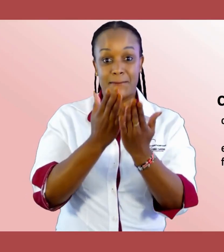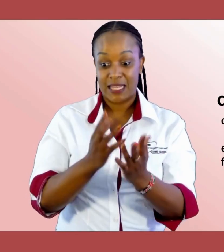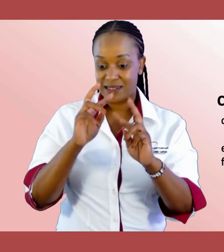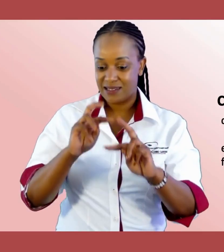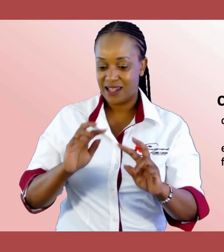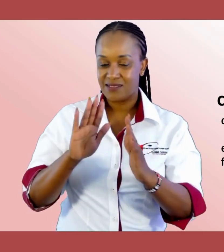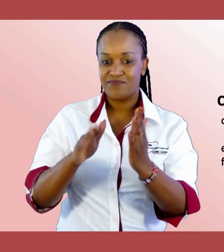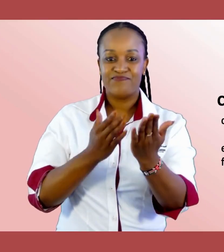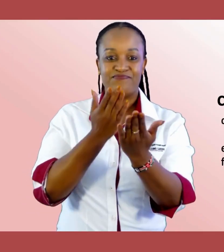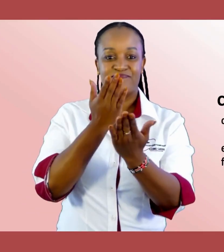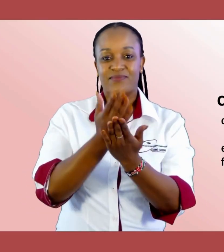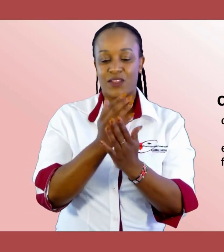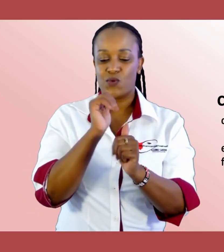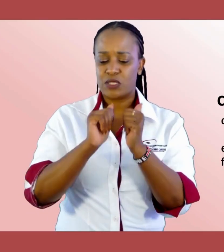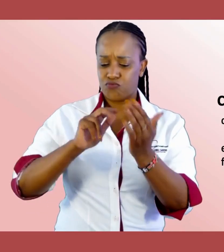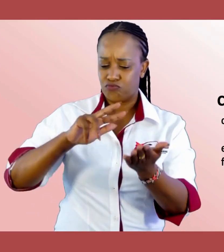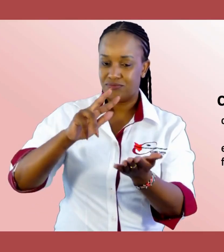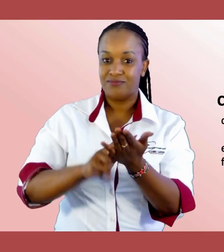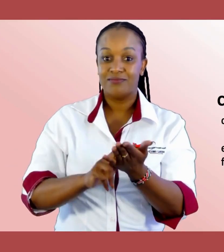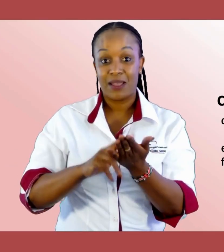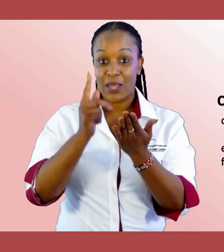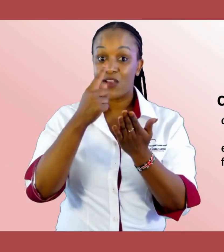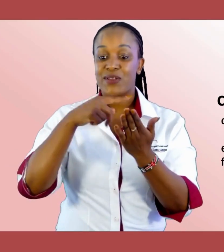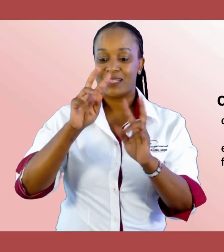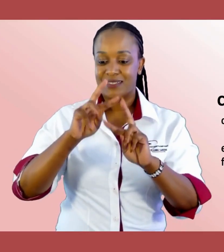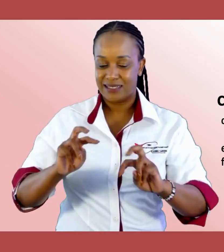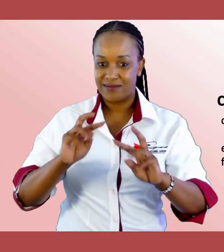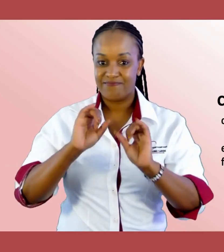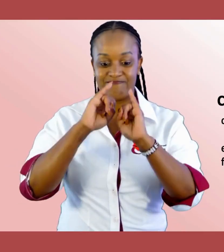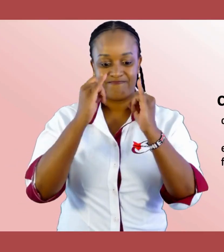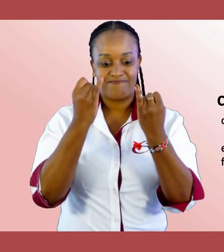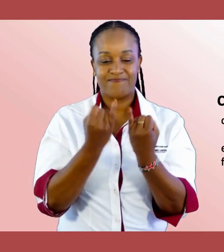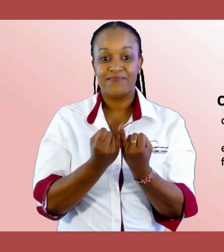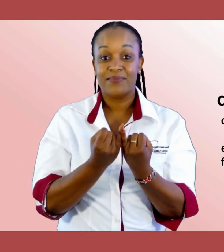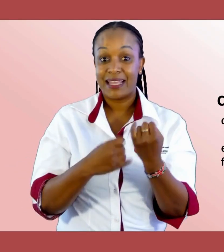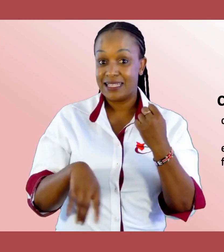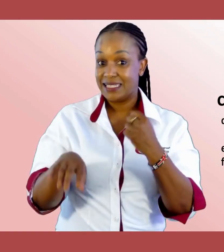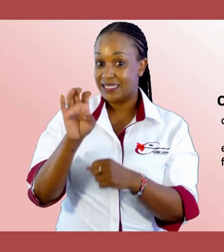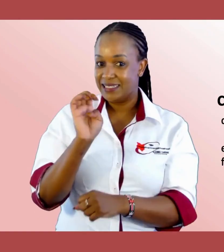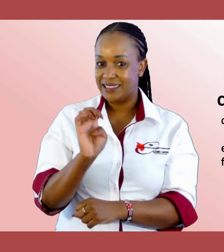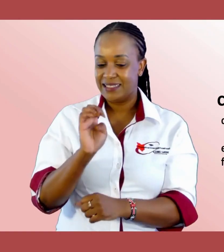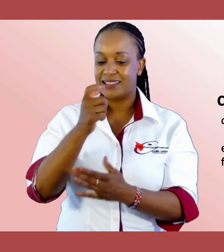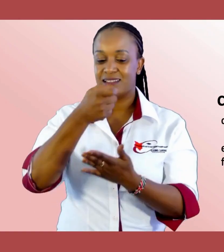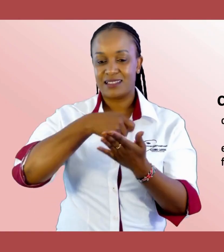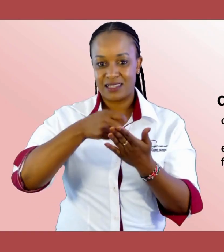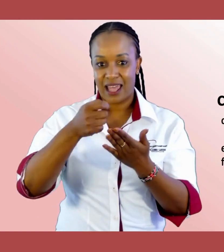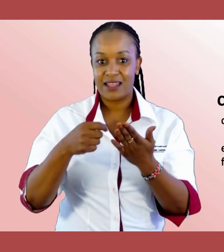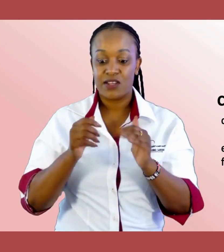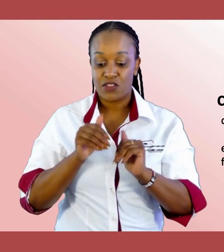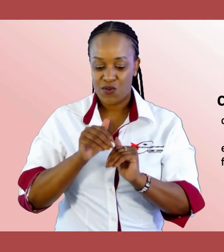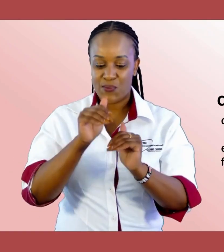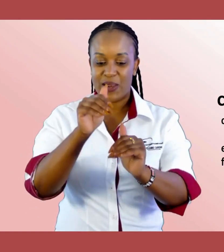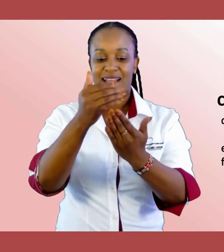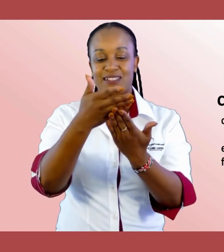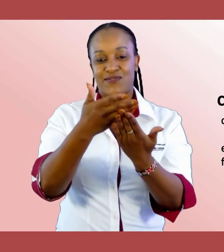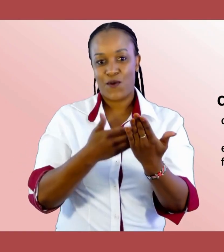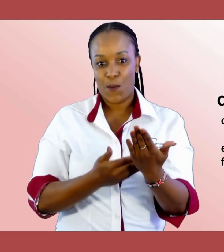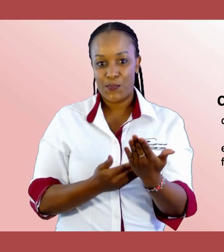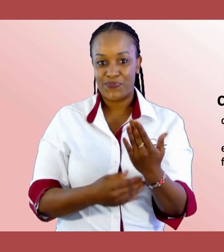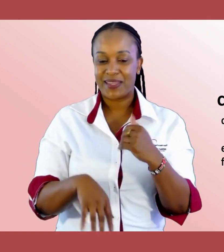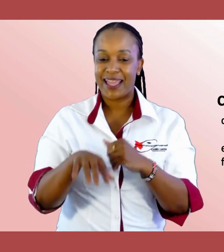research proposal approved by affiliated research institution. E. Sign the compliance